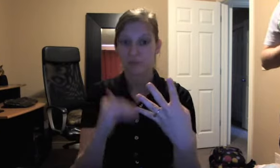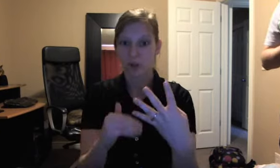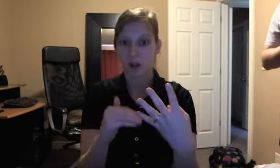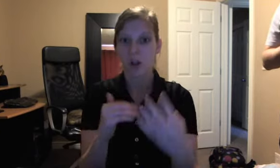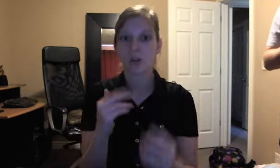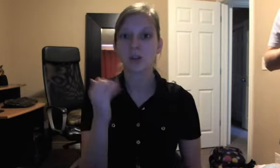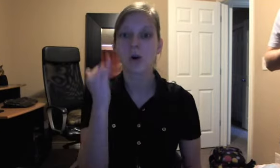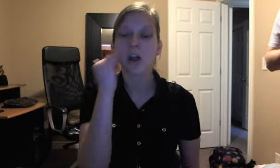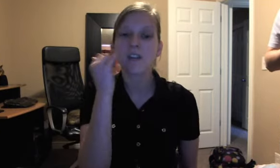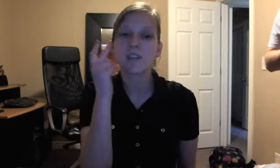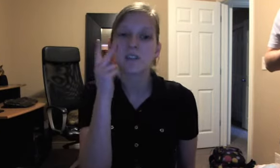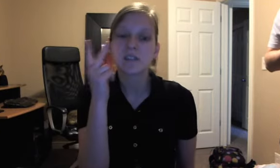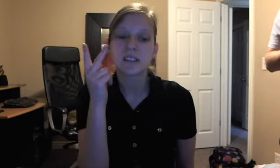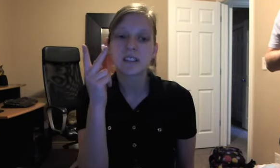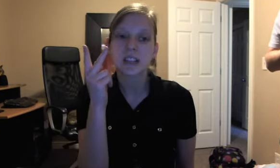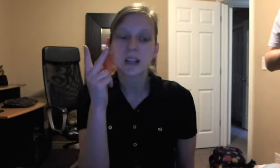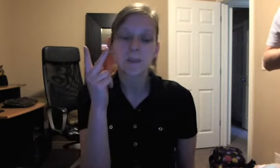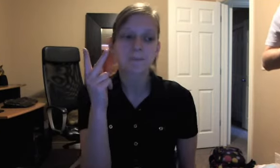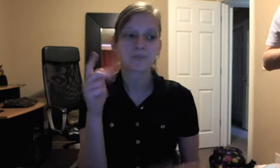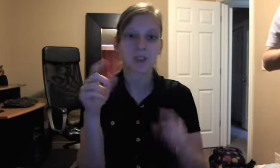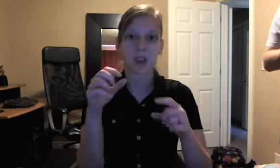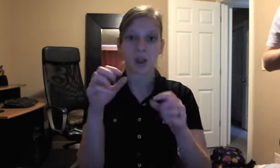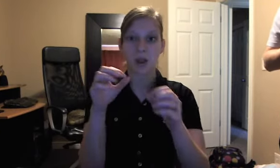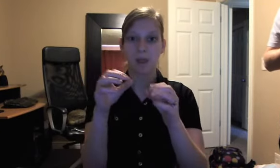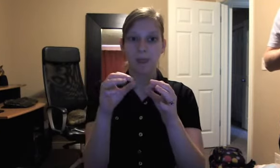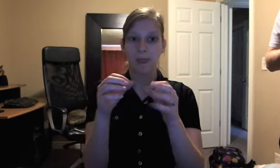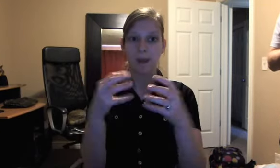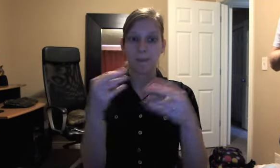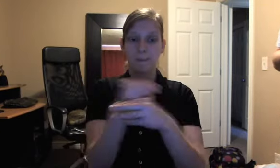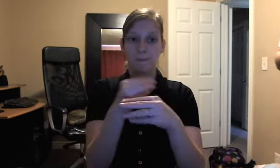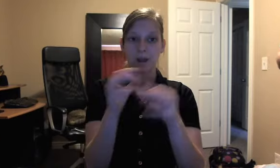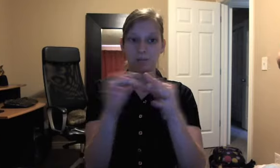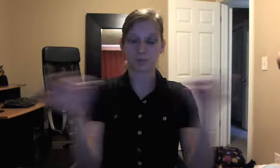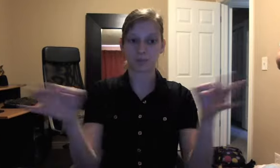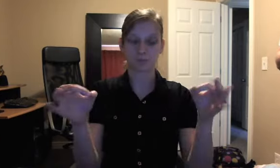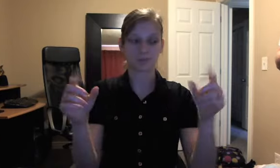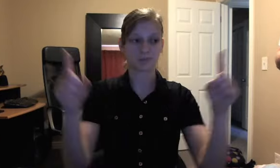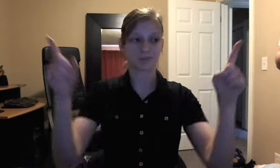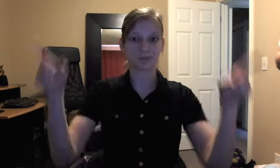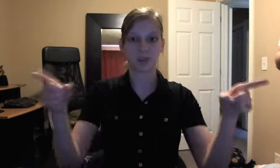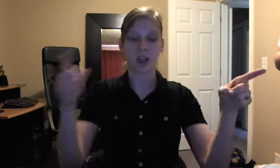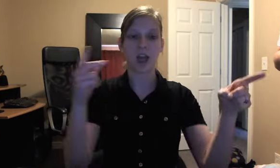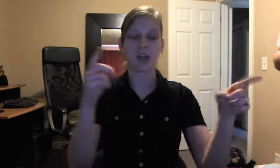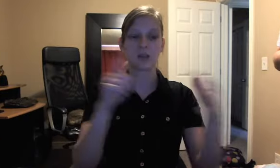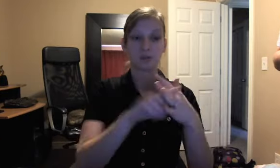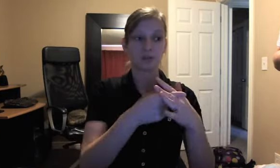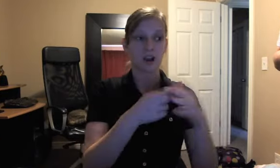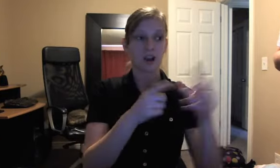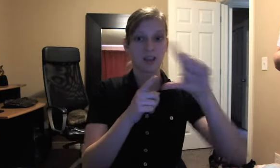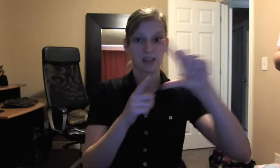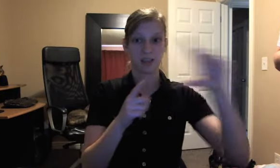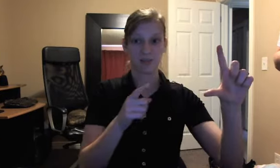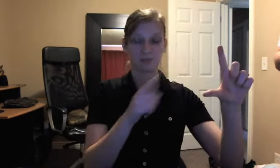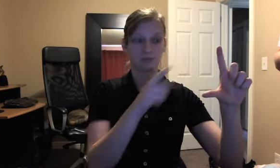problem, we do them from left to right. Give me your gestures, please. Left to right. Same for adding and